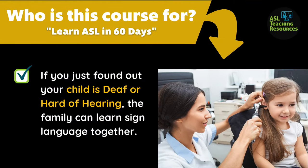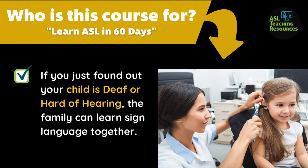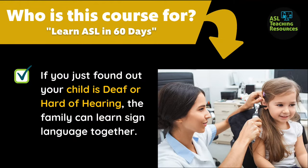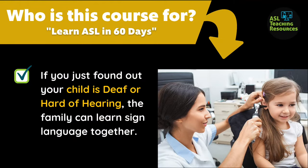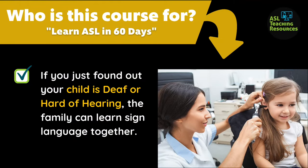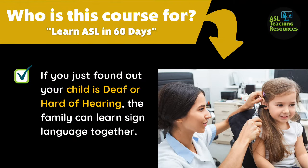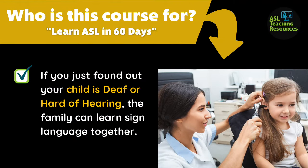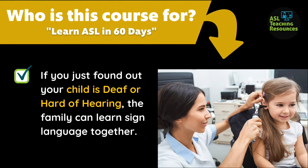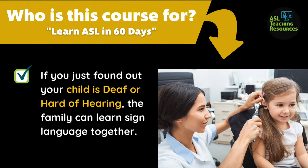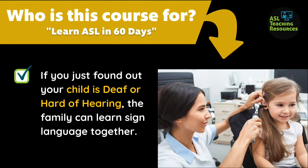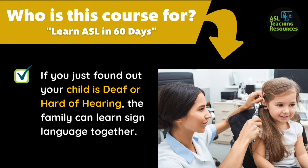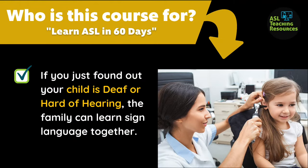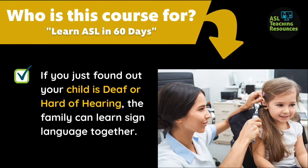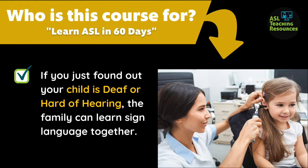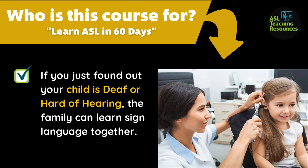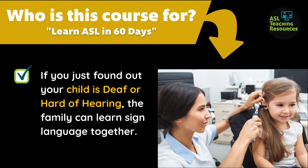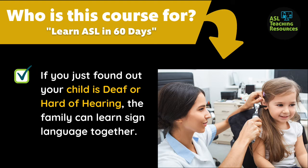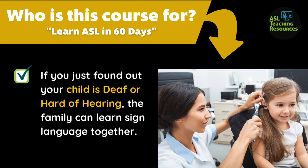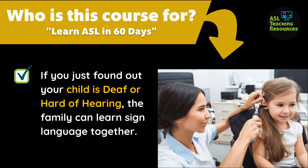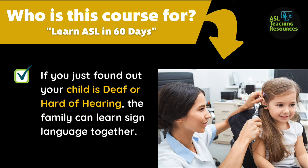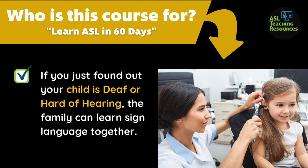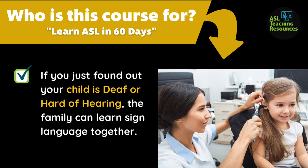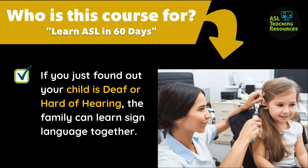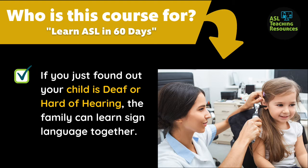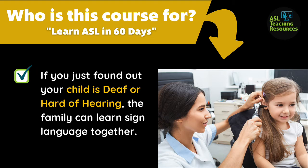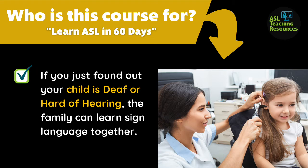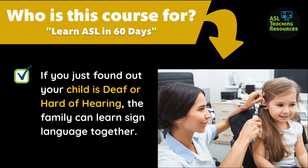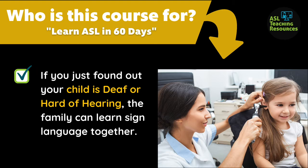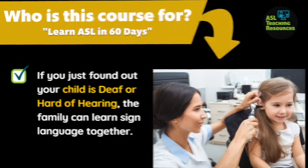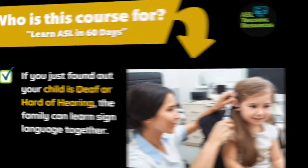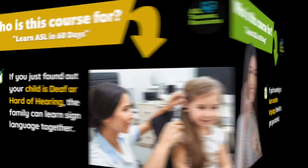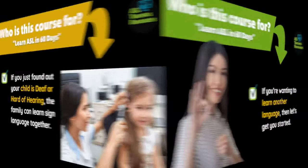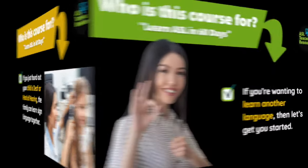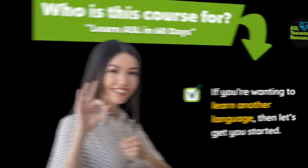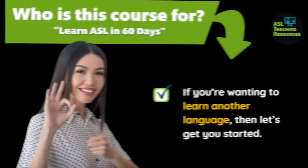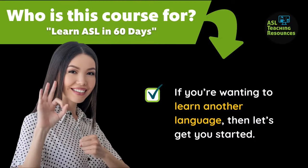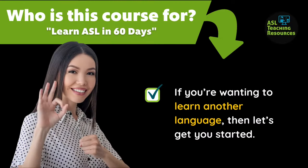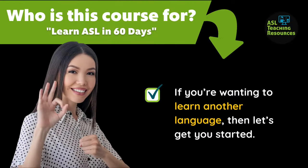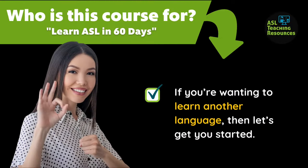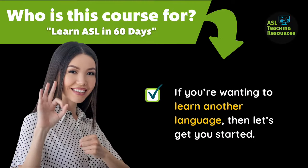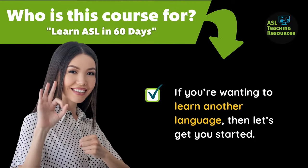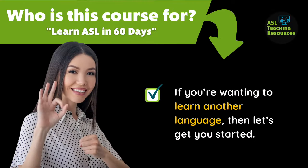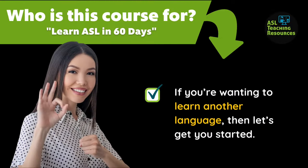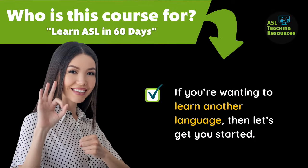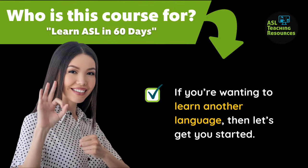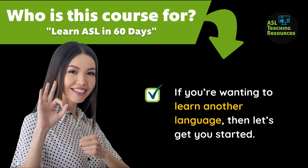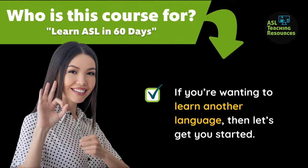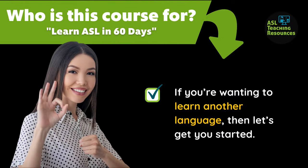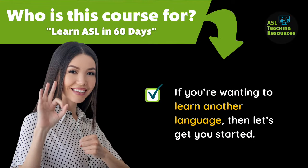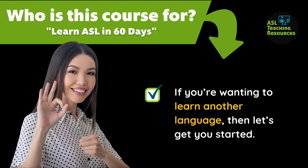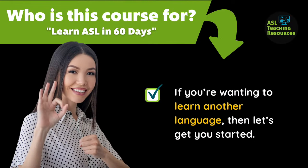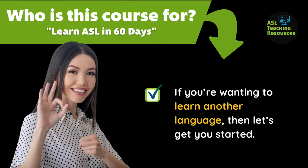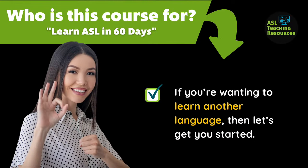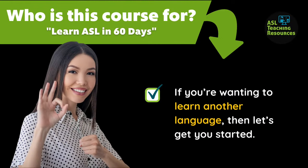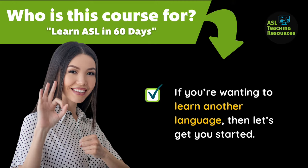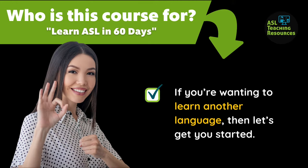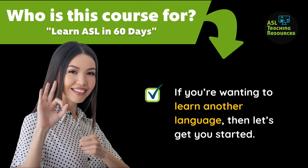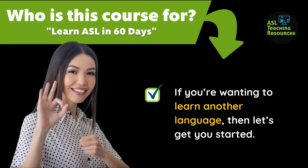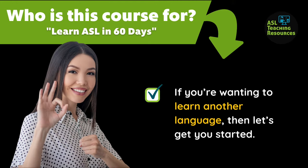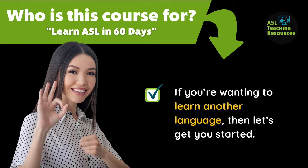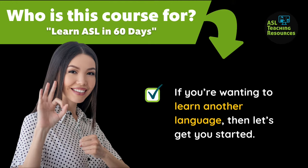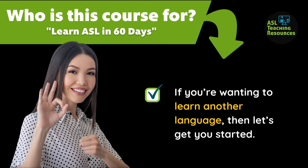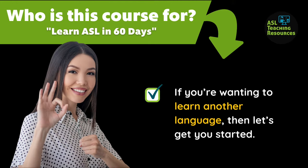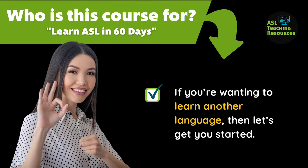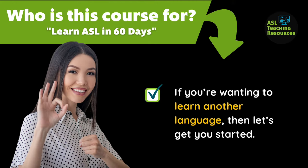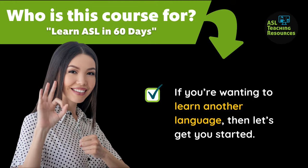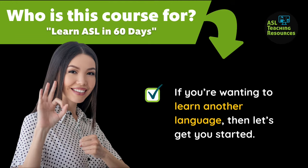your child is deaf or hard of hearing, the family can learn sign language together. If you're just wanting to learn another language, then let's get